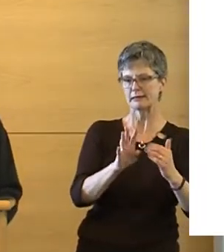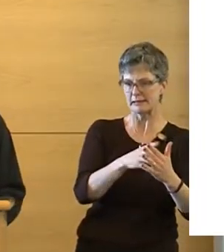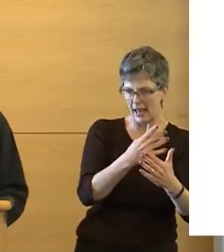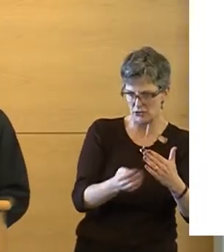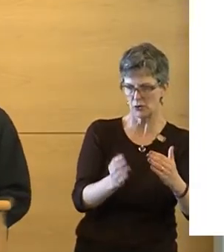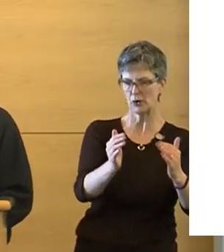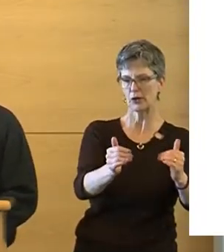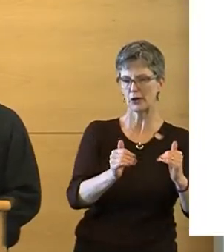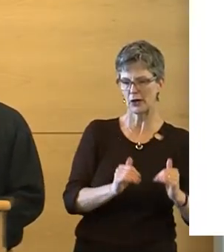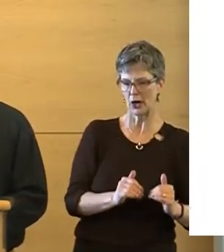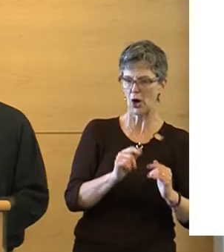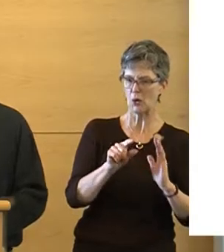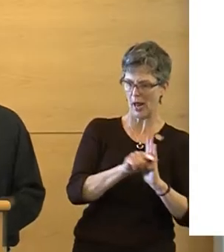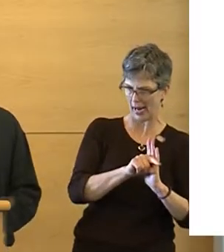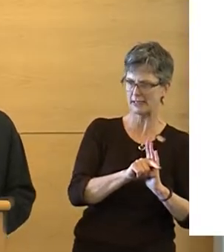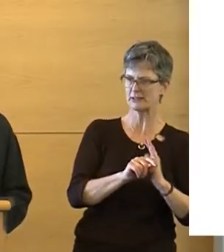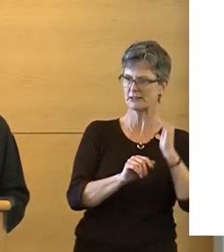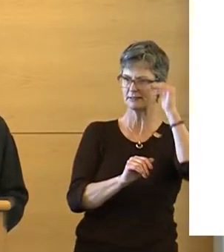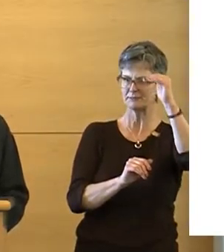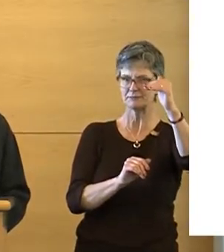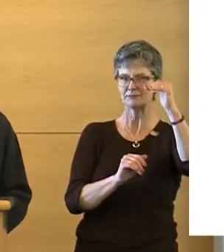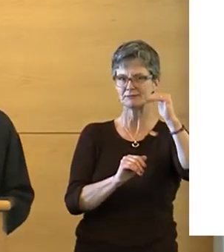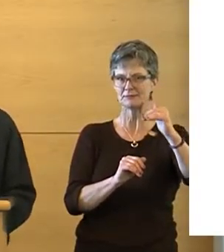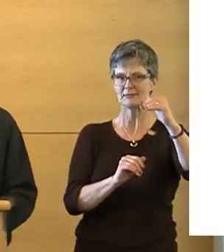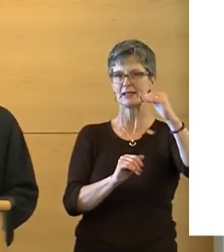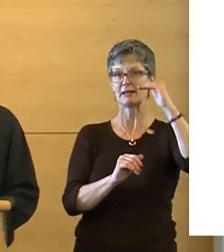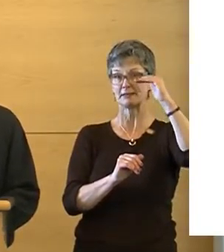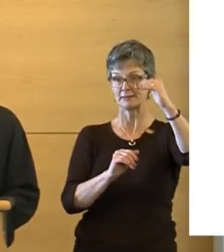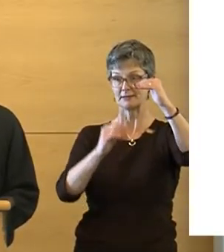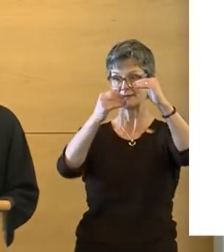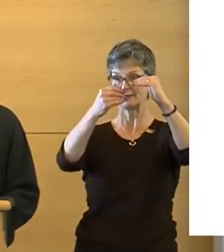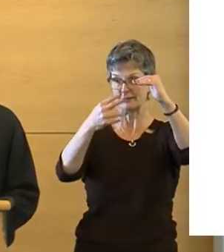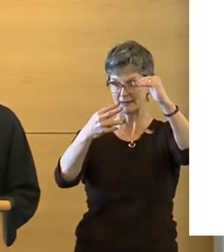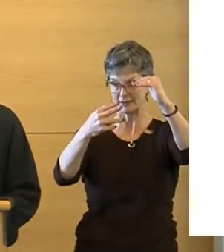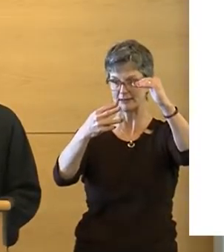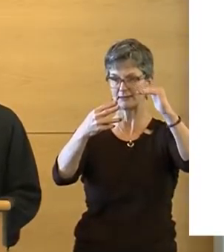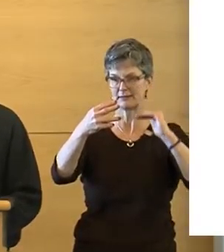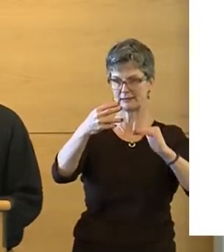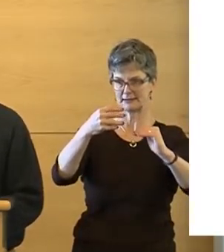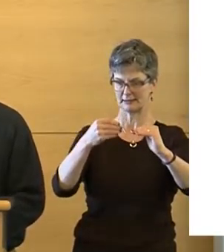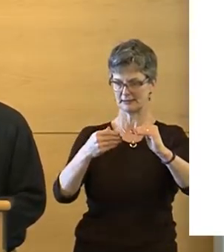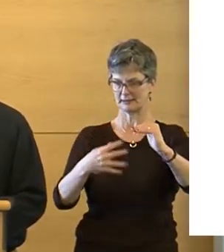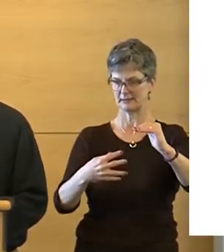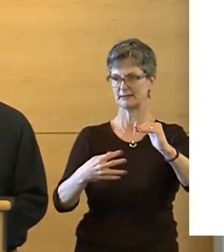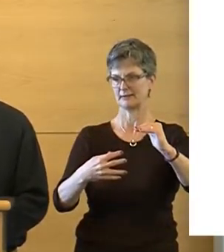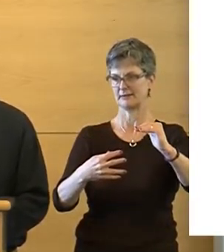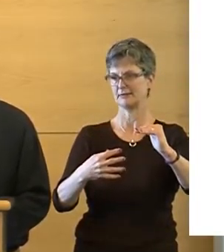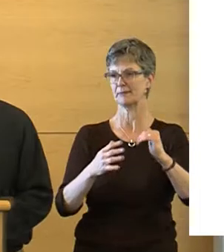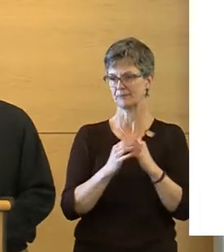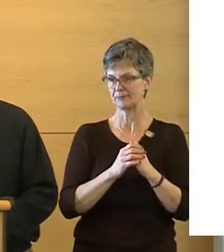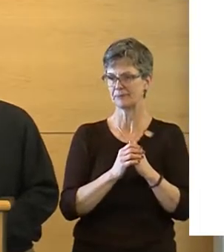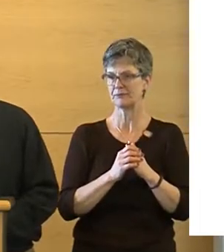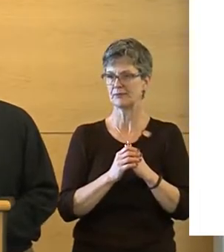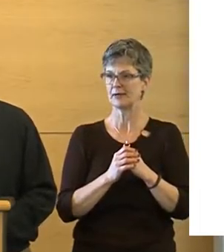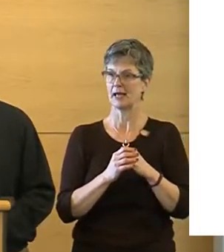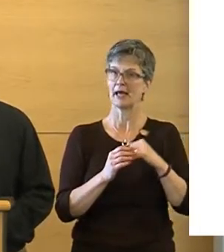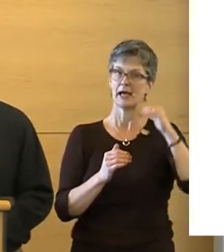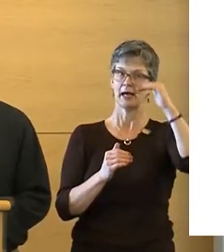left justified instead of centered, and so that's how I know they're different than the main heading. There's one is textbook, one is